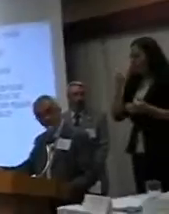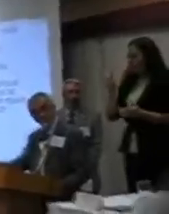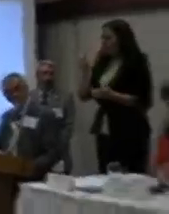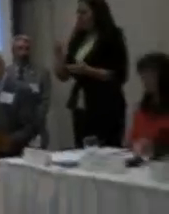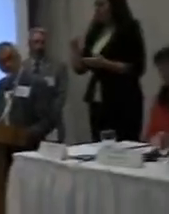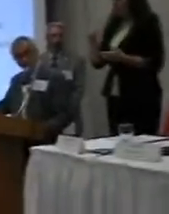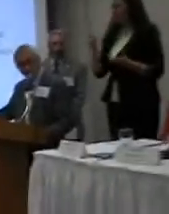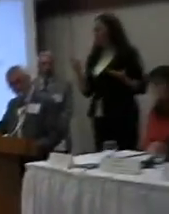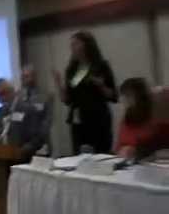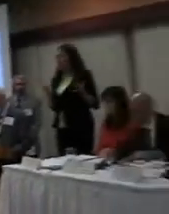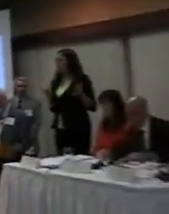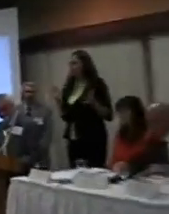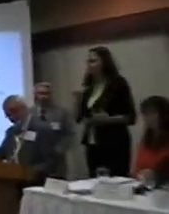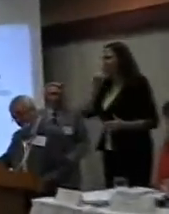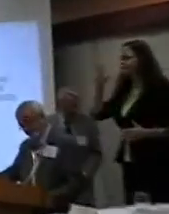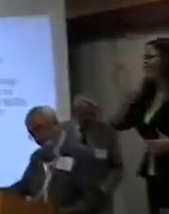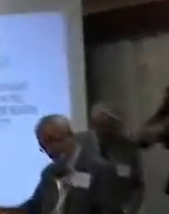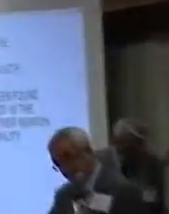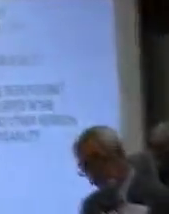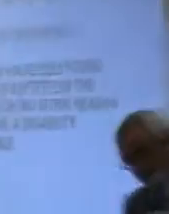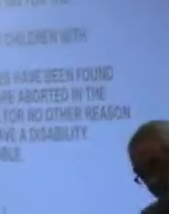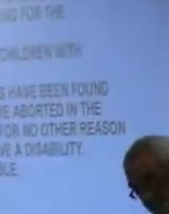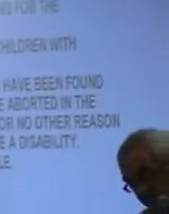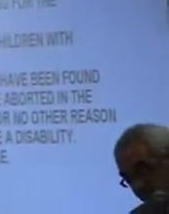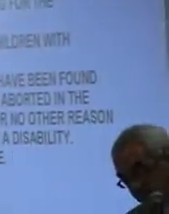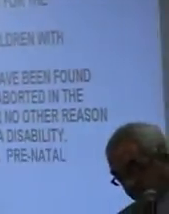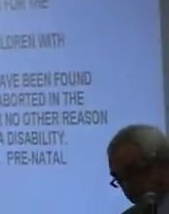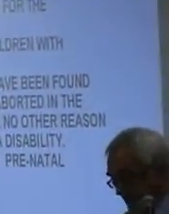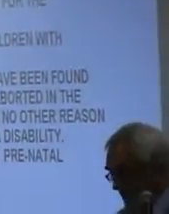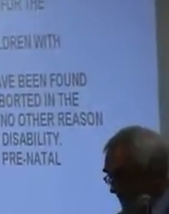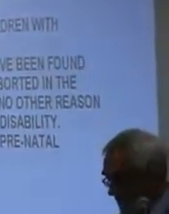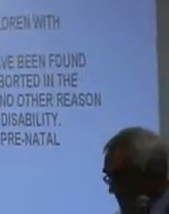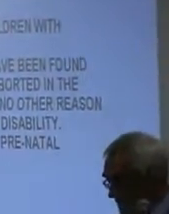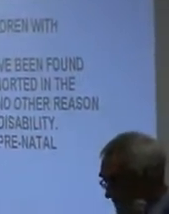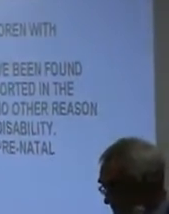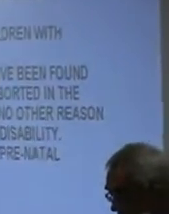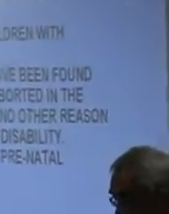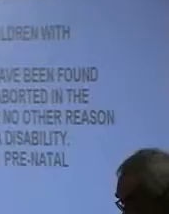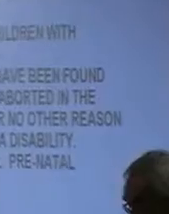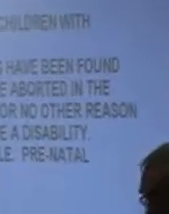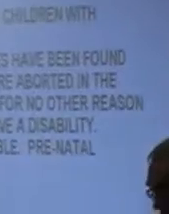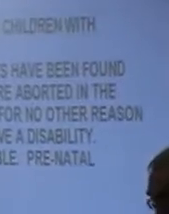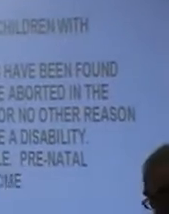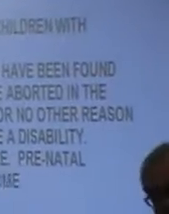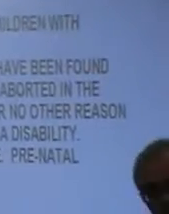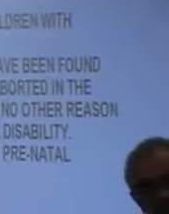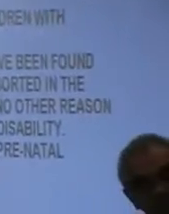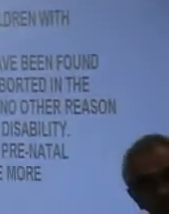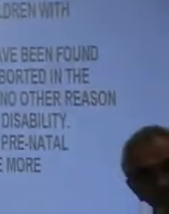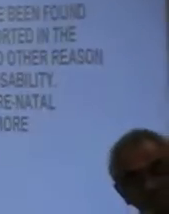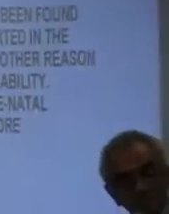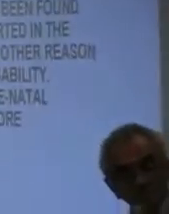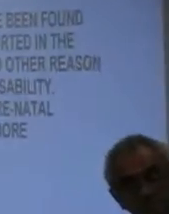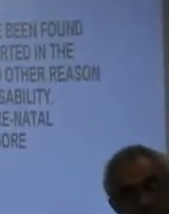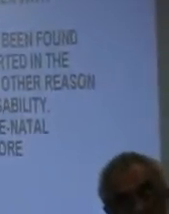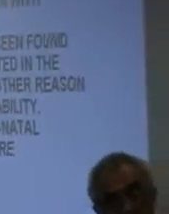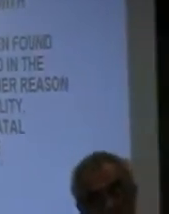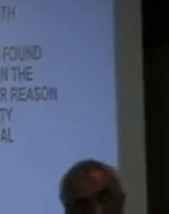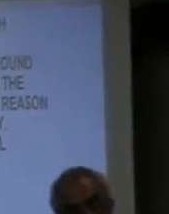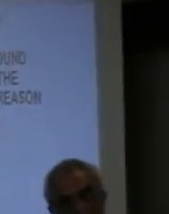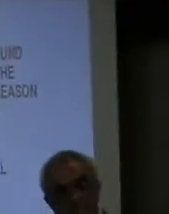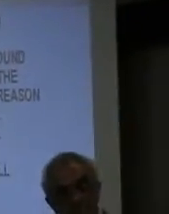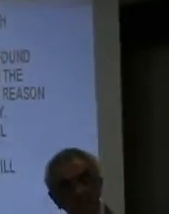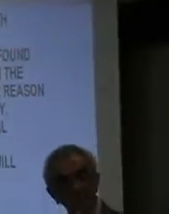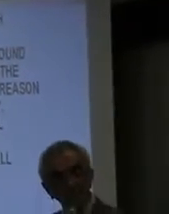is unacceptable. Prenatal screening has become more and more sophisticated, and soon they will be able to tell if an unborn baby has a